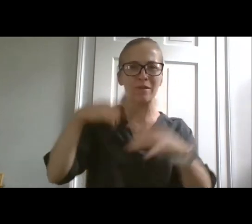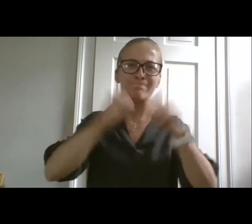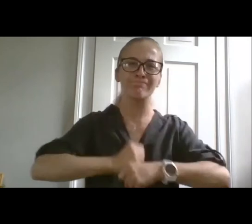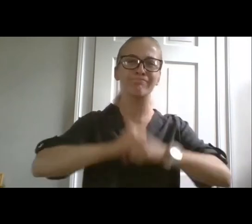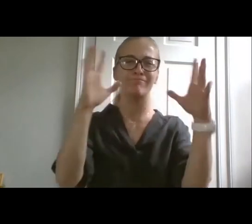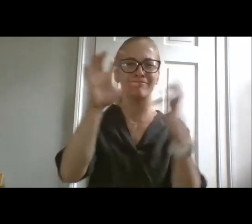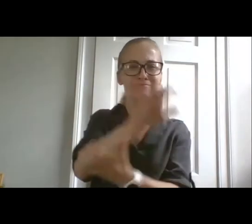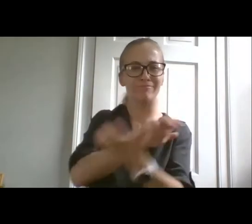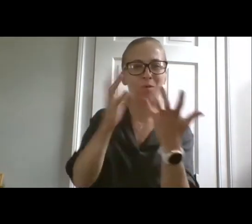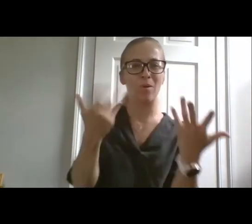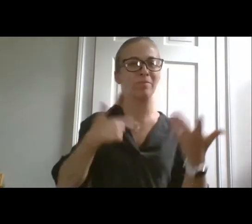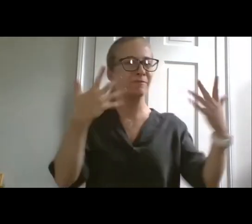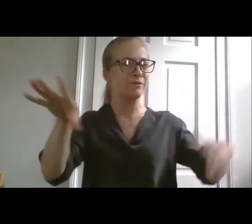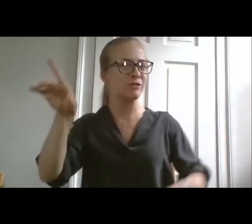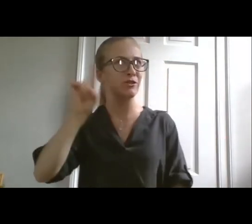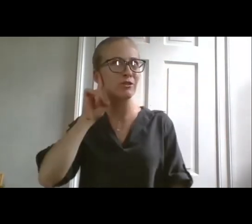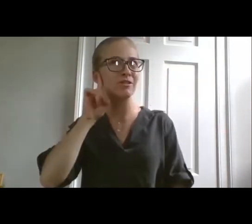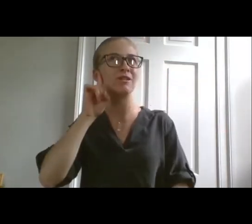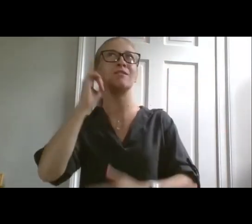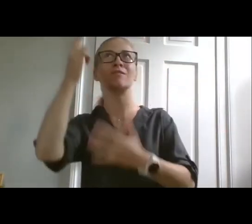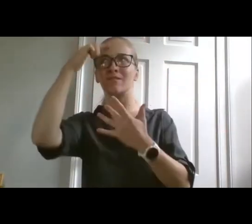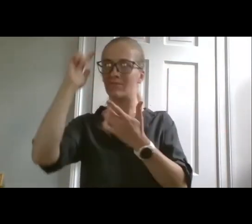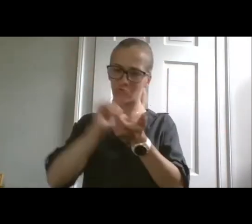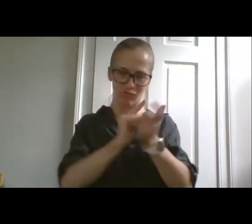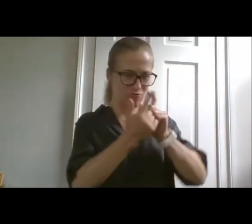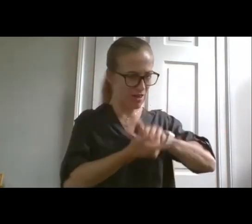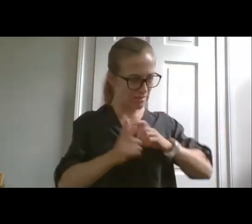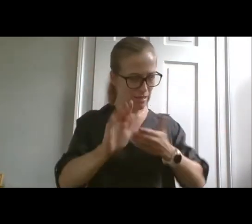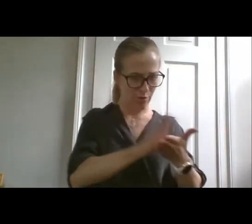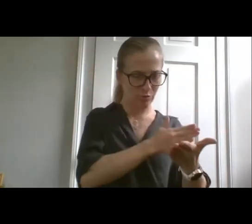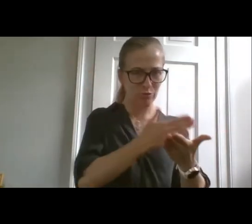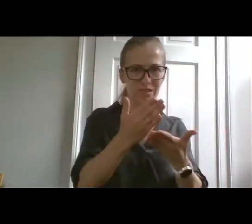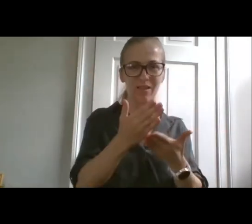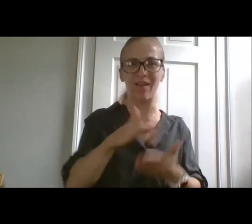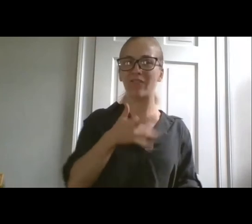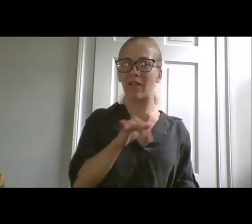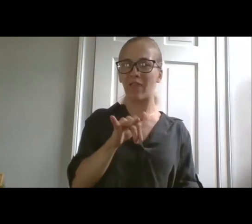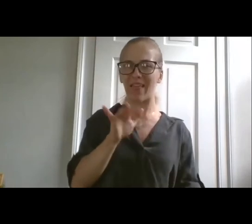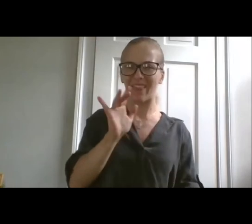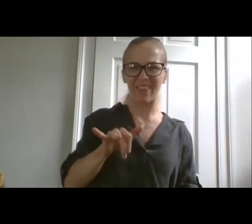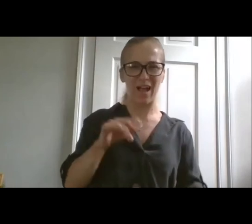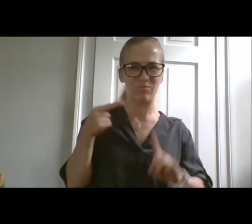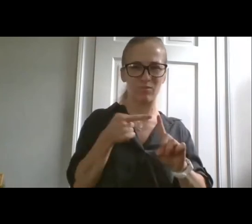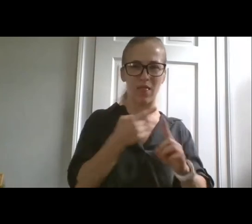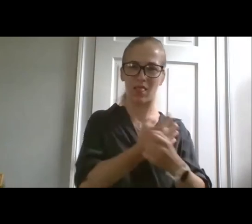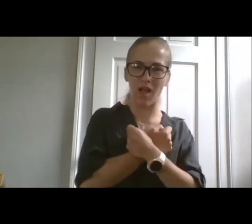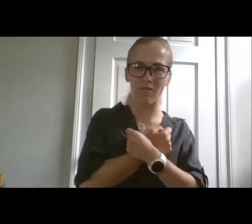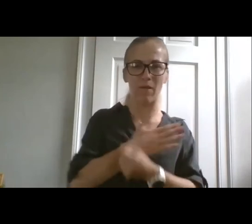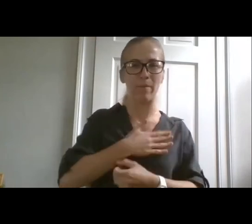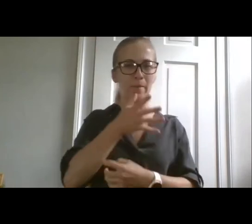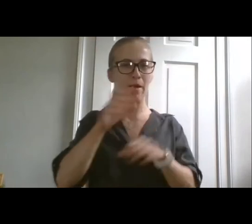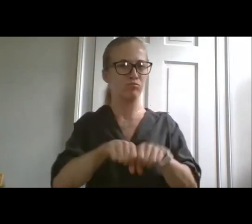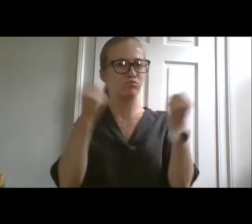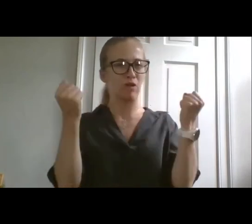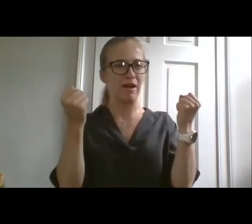combination of what I've just heard and making that music my own. It feels like the essence of love, my mother breaking the rules